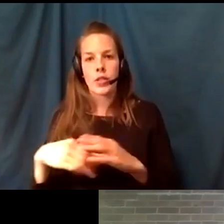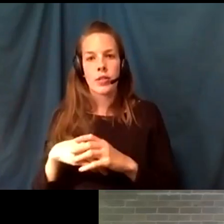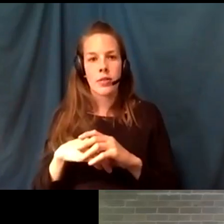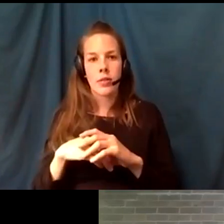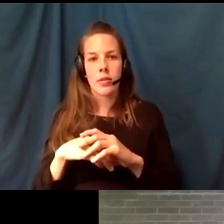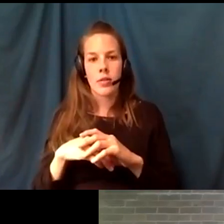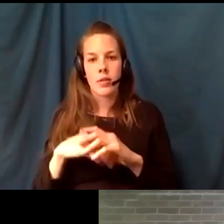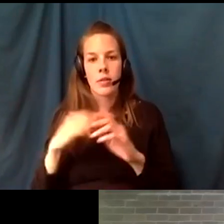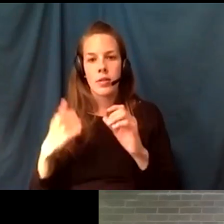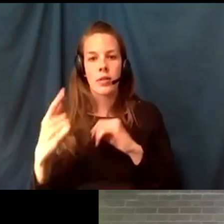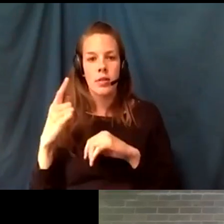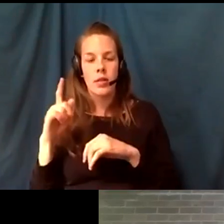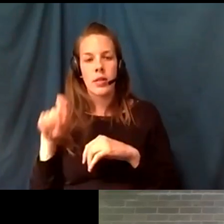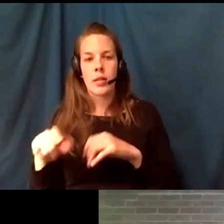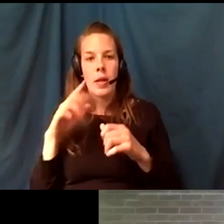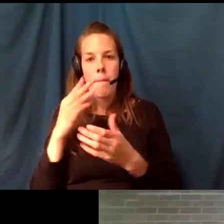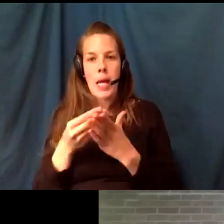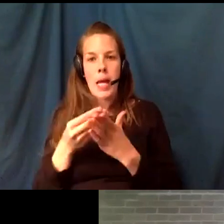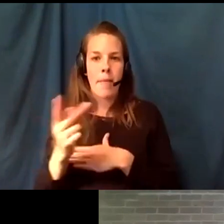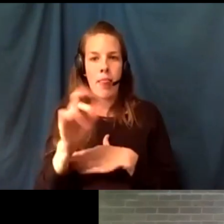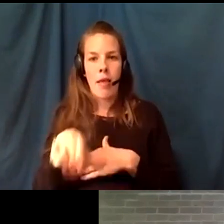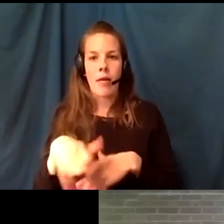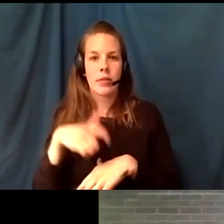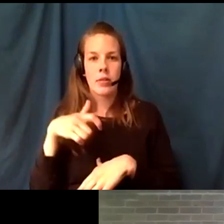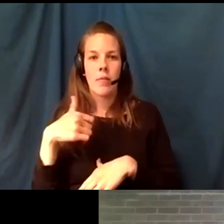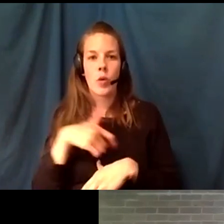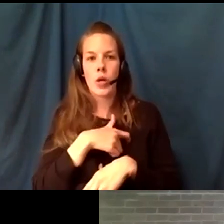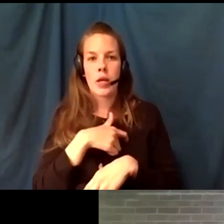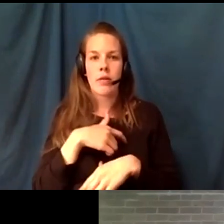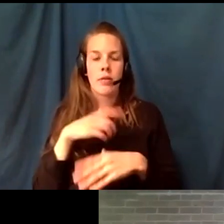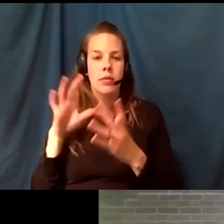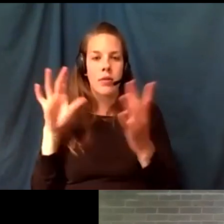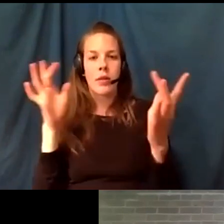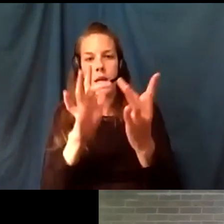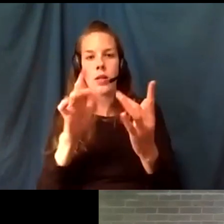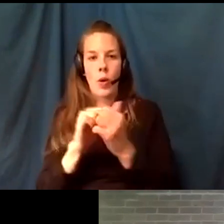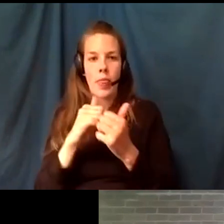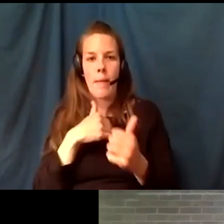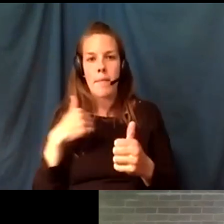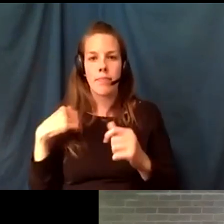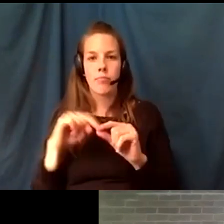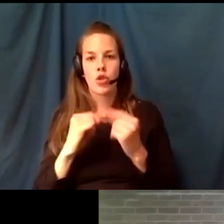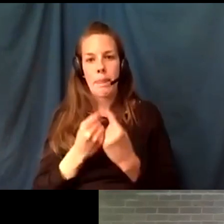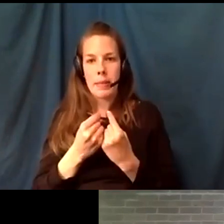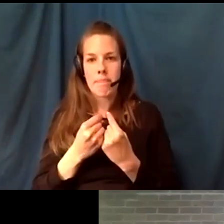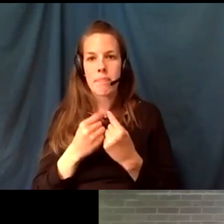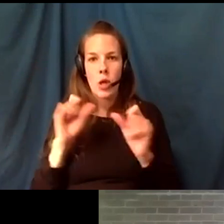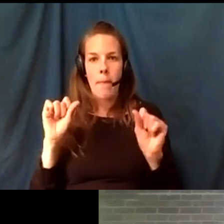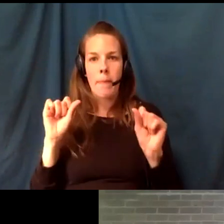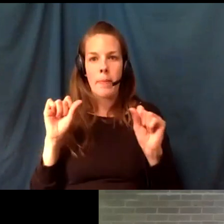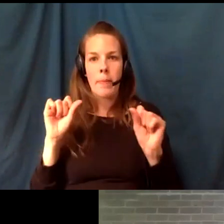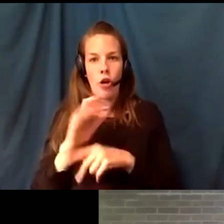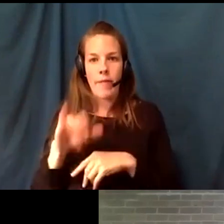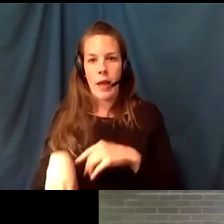then anyone that needed refunds during the time, we just got them in contact with our membership team and they were able to take care of